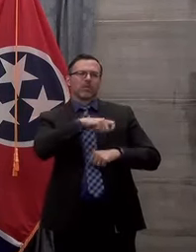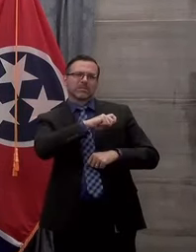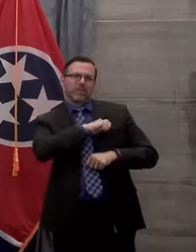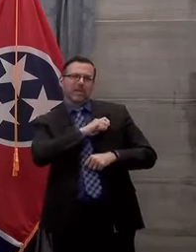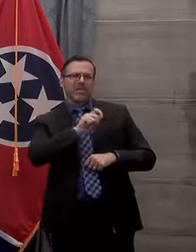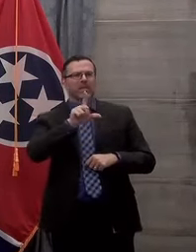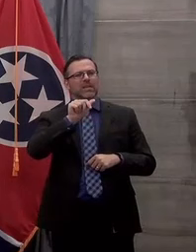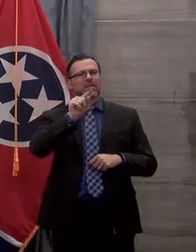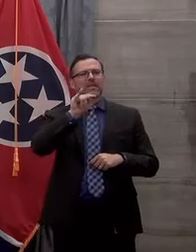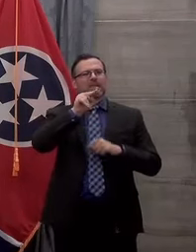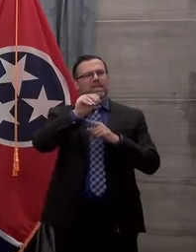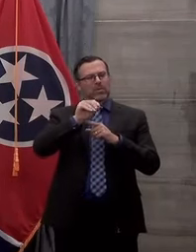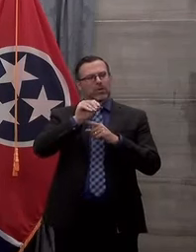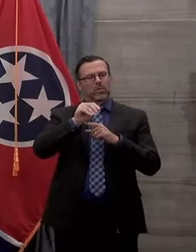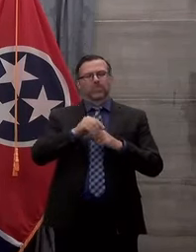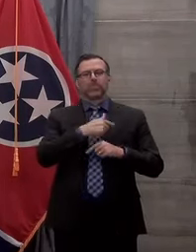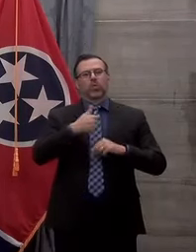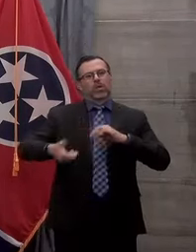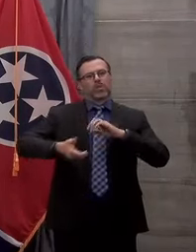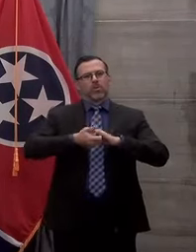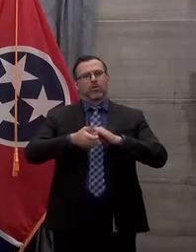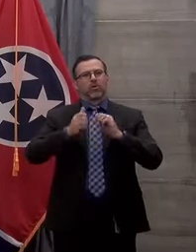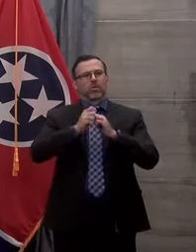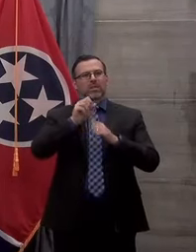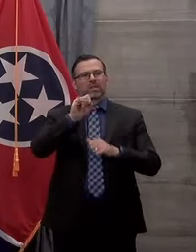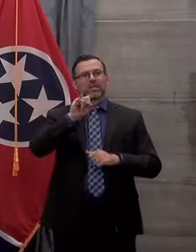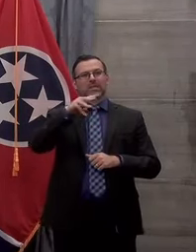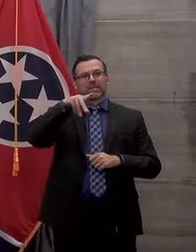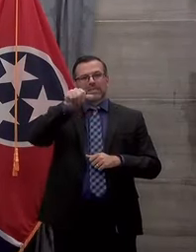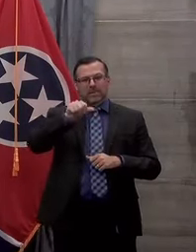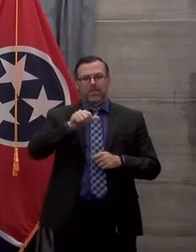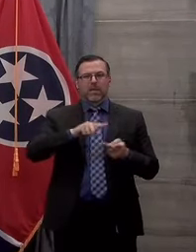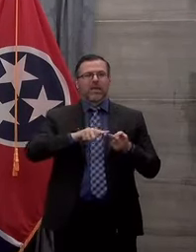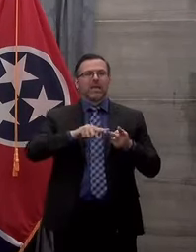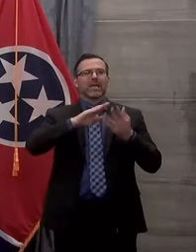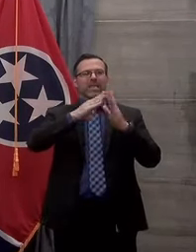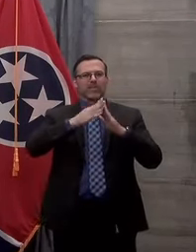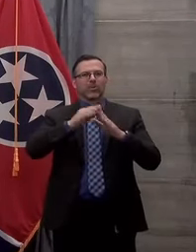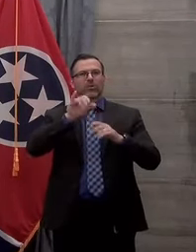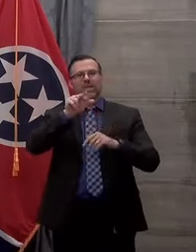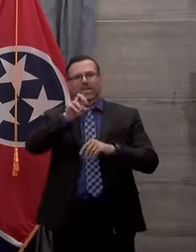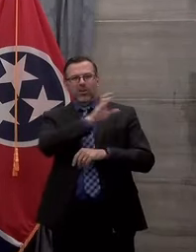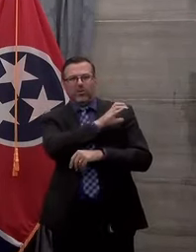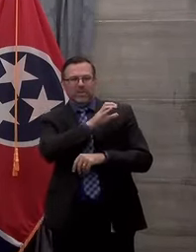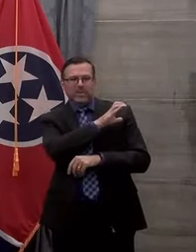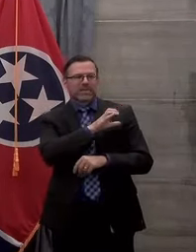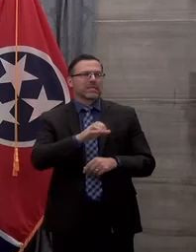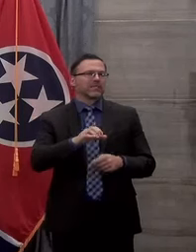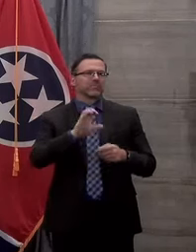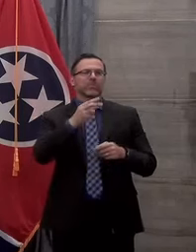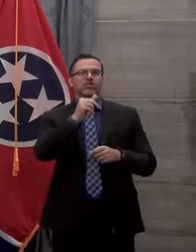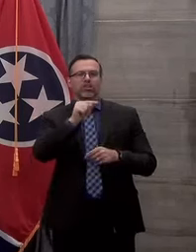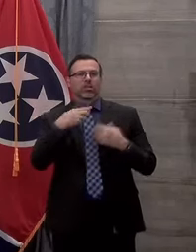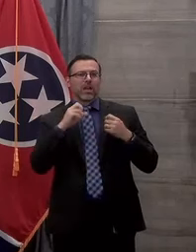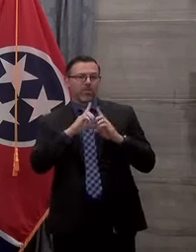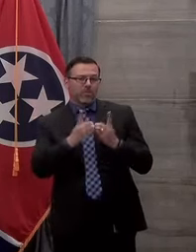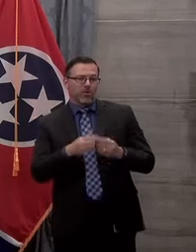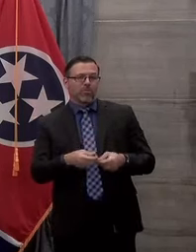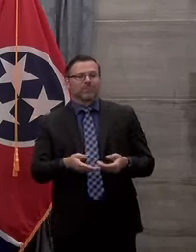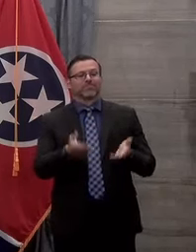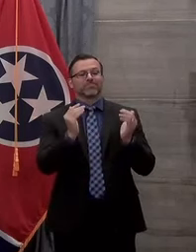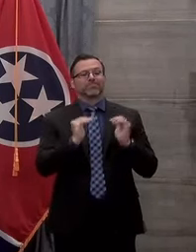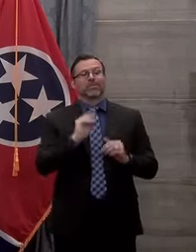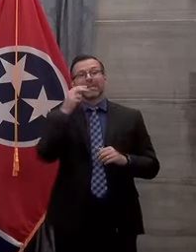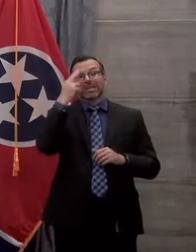We have partnered with SIMPA Community Care Clinic, as well as the Chattanooga Health Departments. In Nashville, the coordination